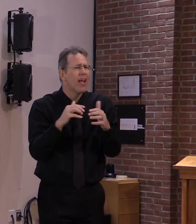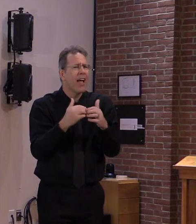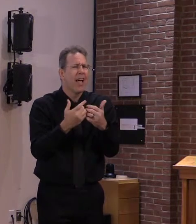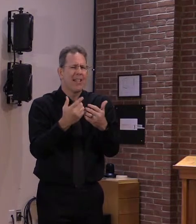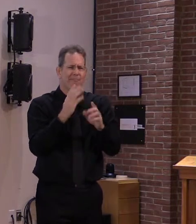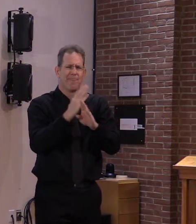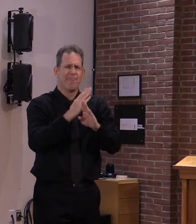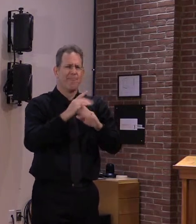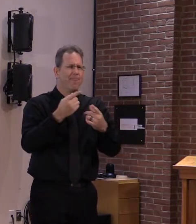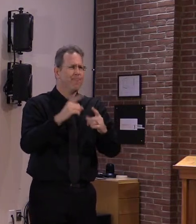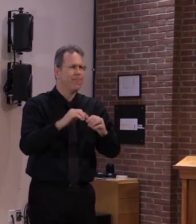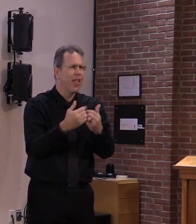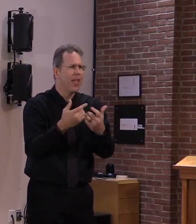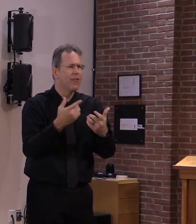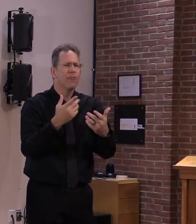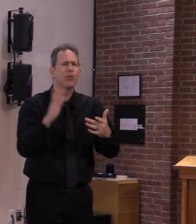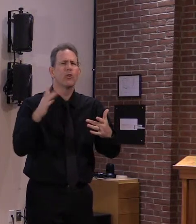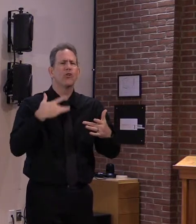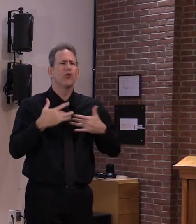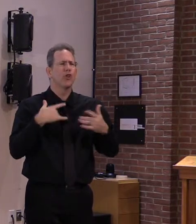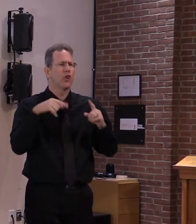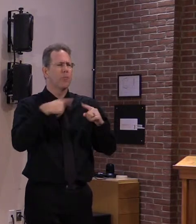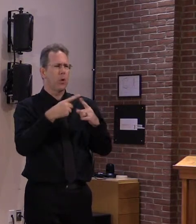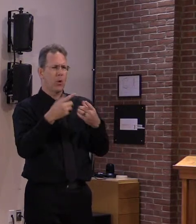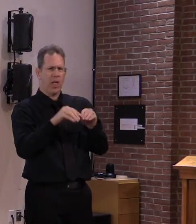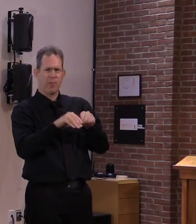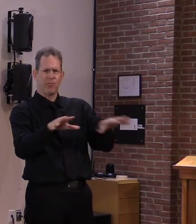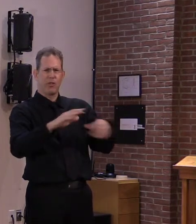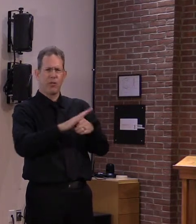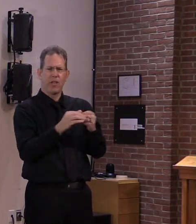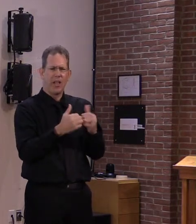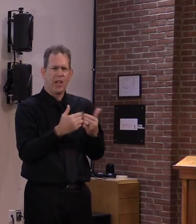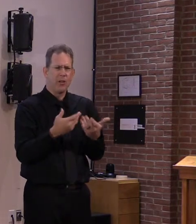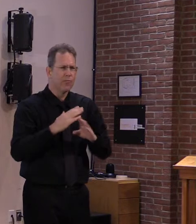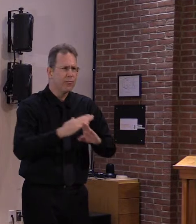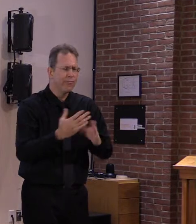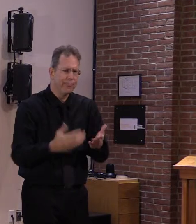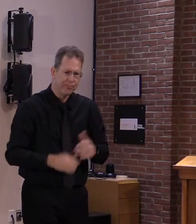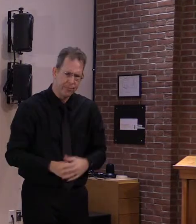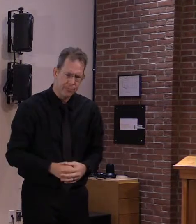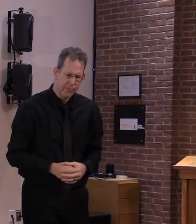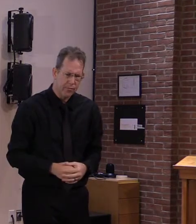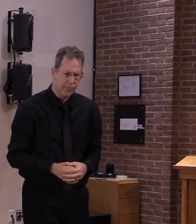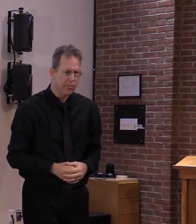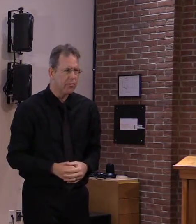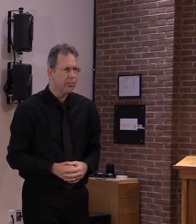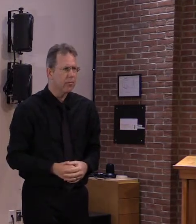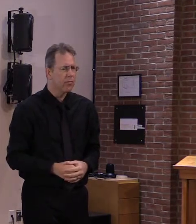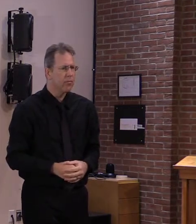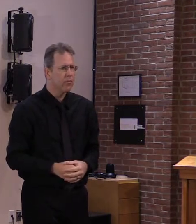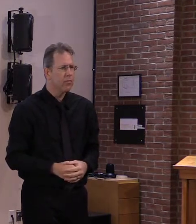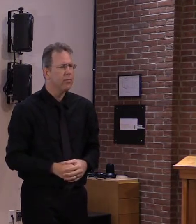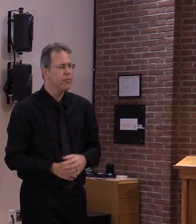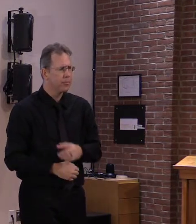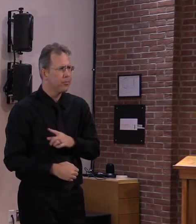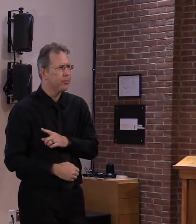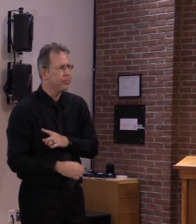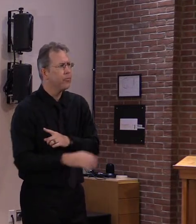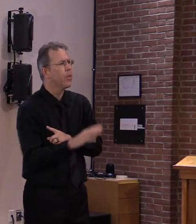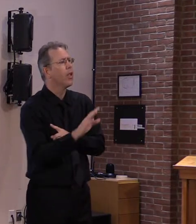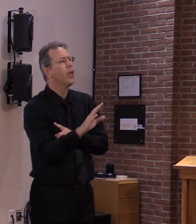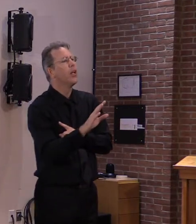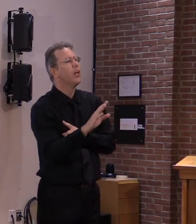success of that initiative. In addition, we'll be increasing surveillance